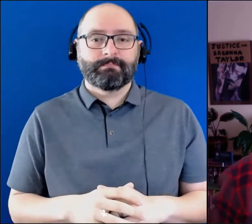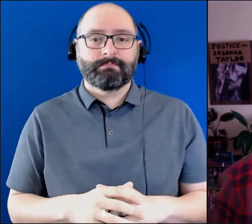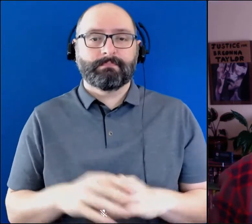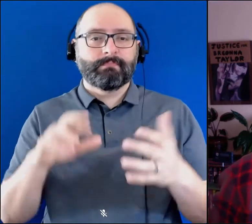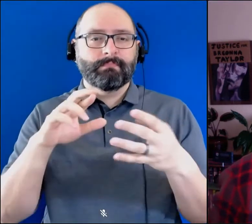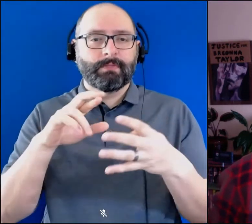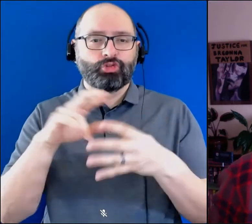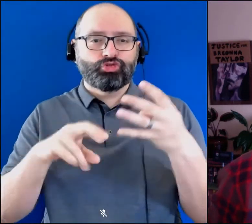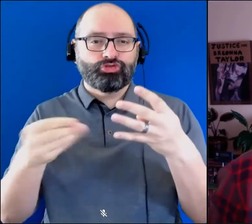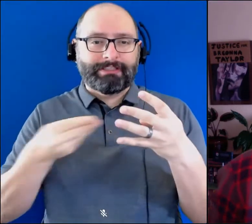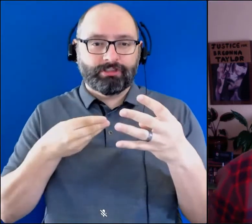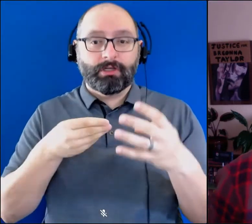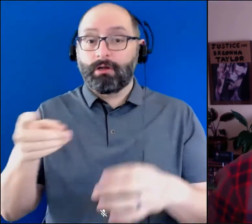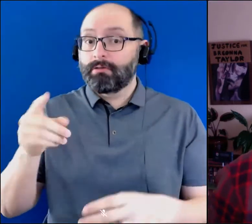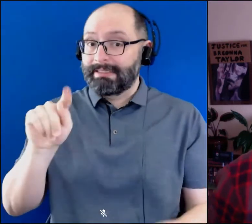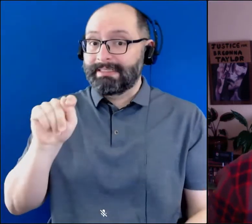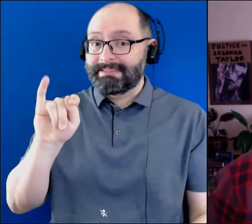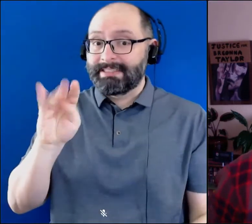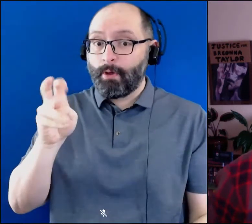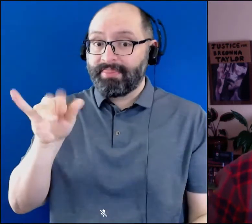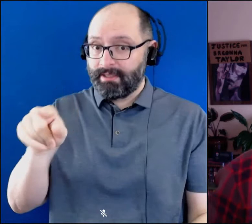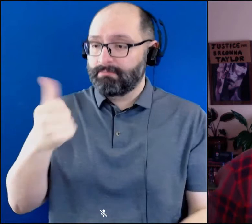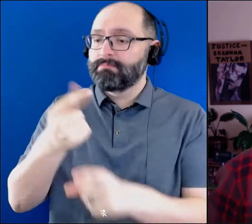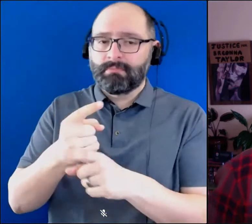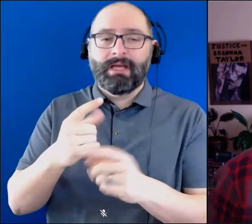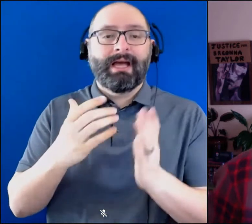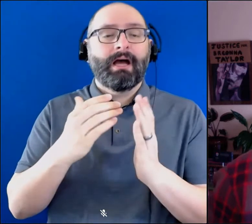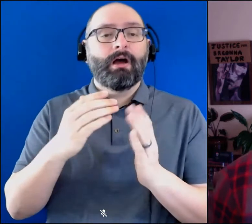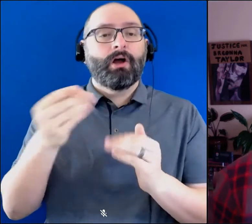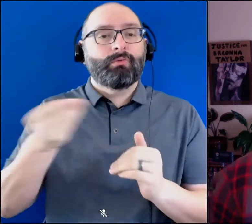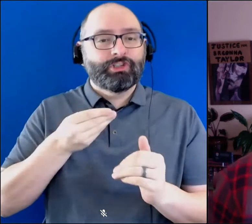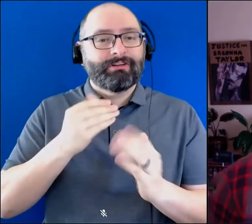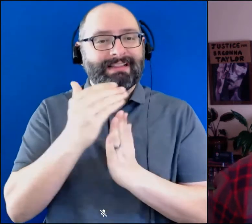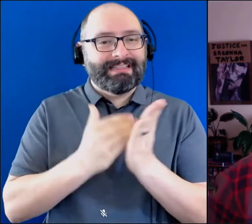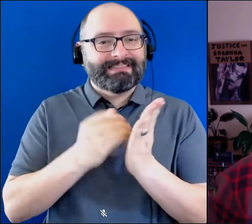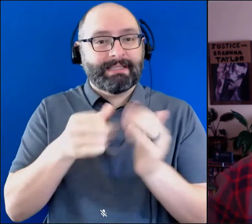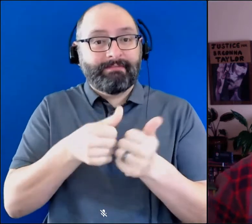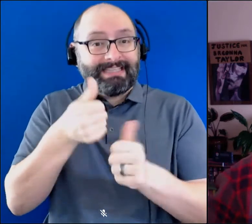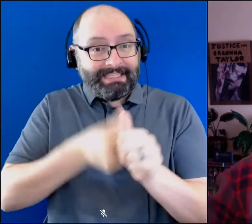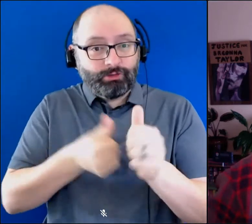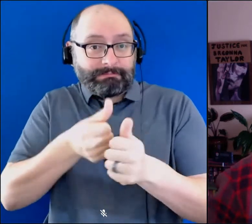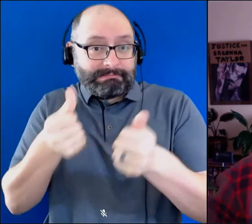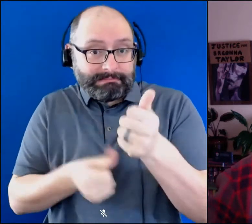Return. Yep, Timothy, you got that. I like your restatement. Return a list of each of the subdomain components.